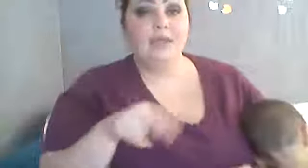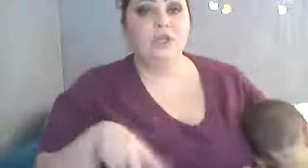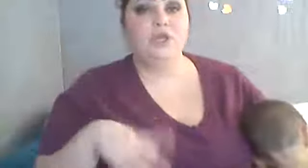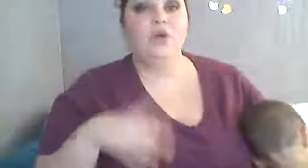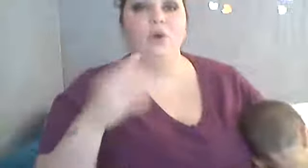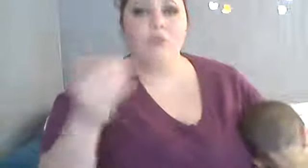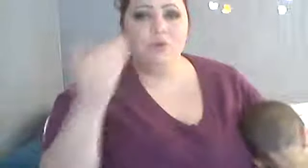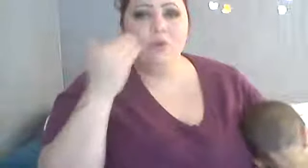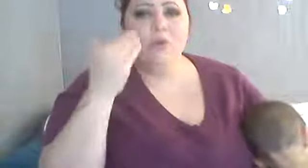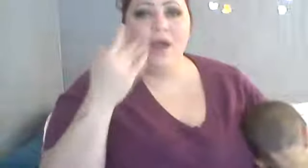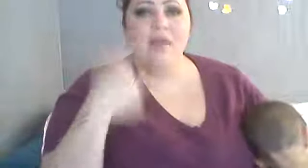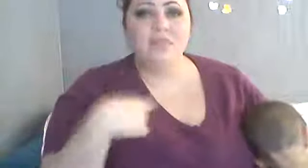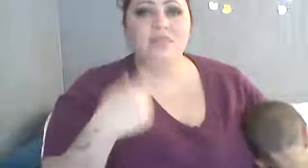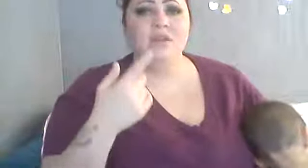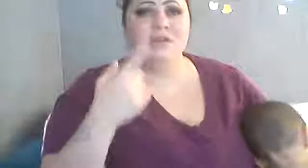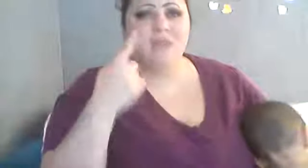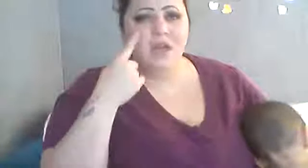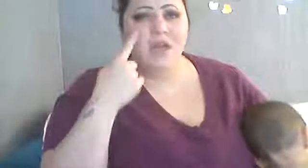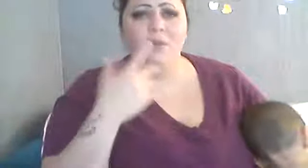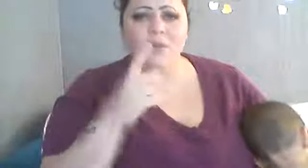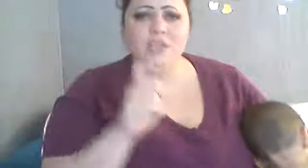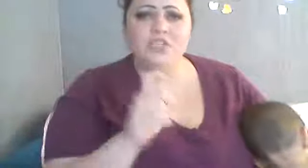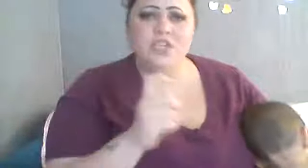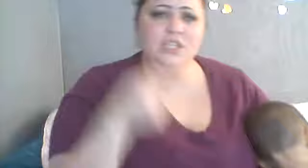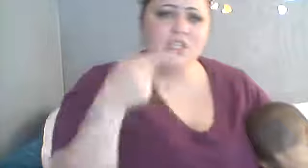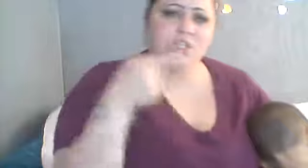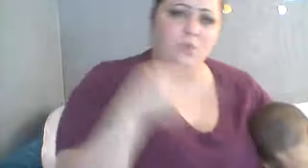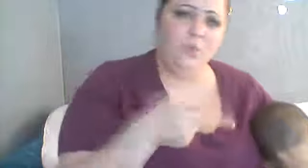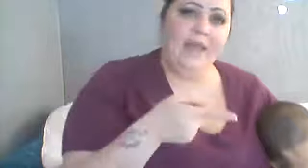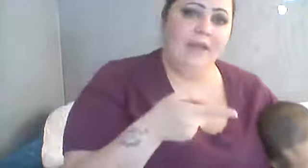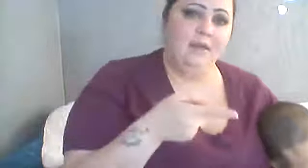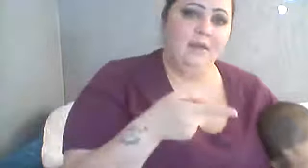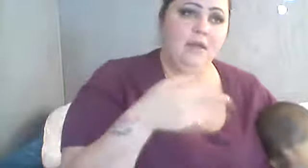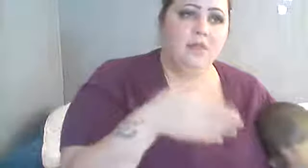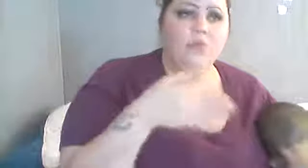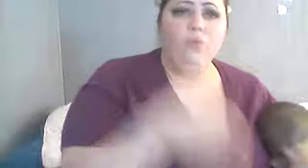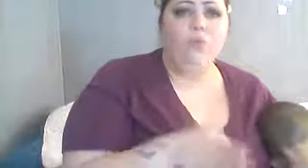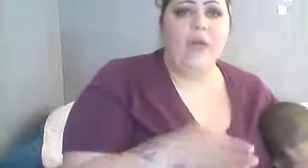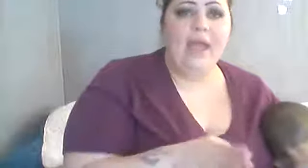look and go, oh, you know what? I think that I want to change the way I